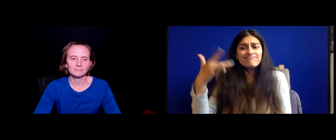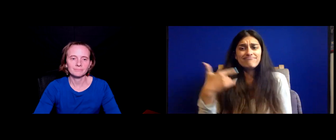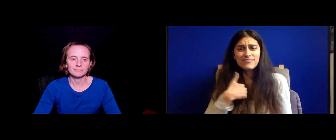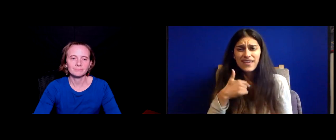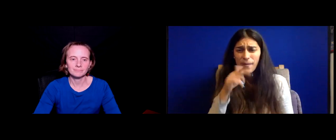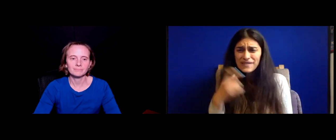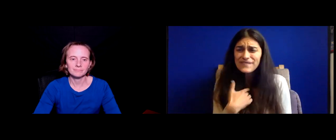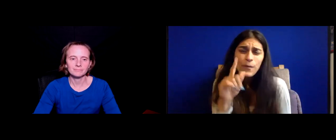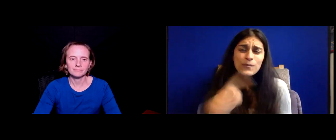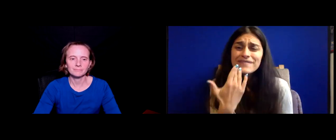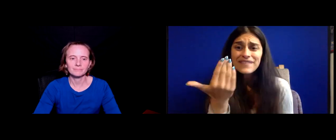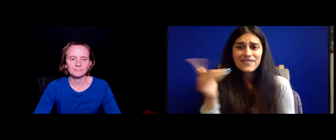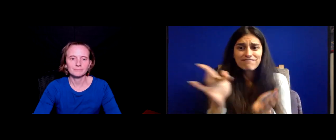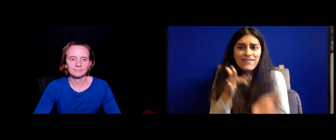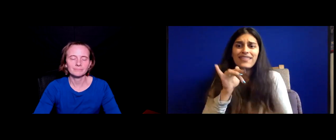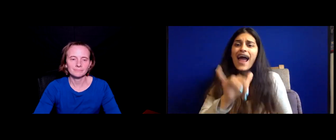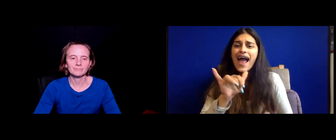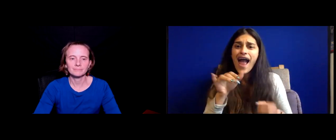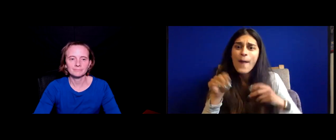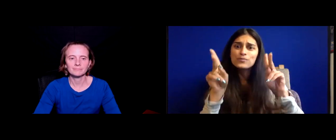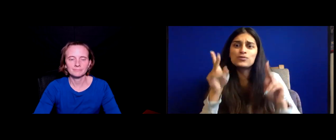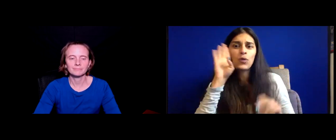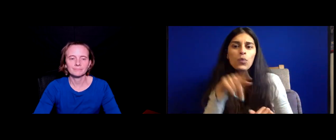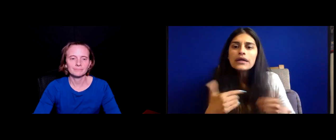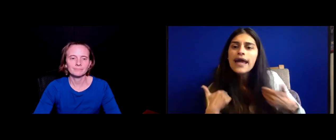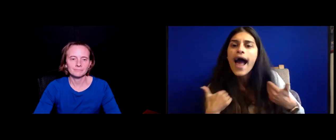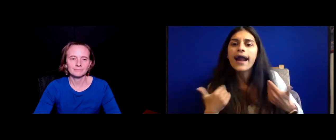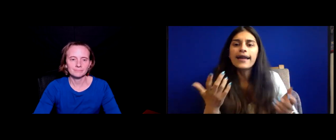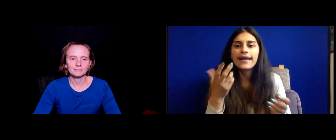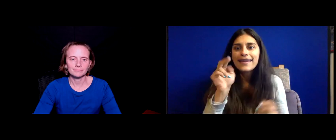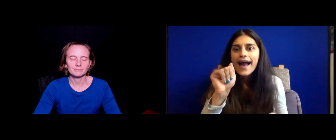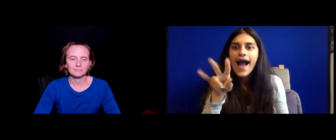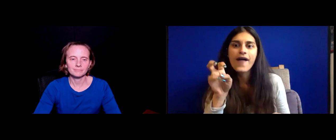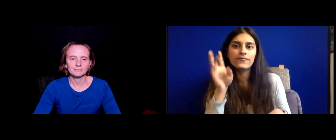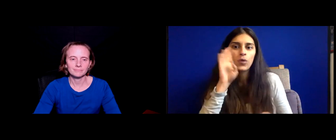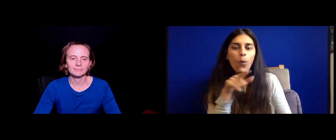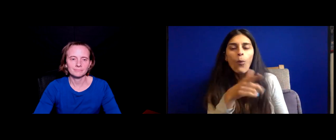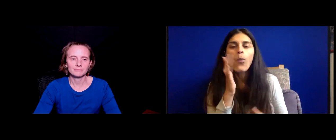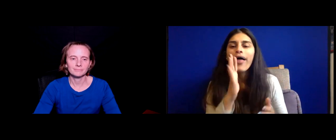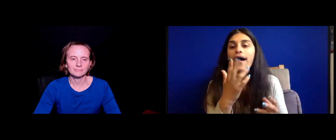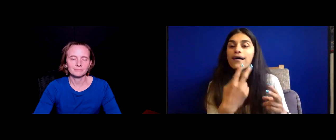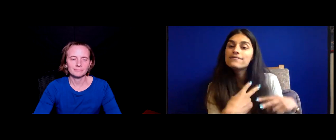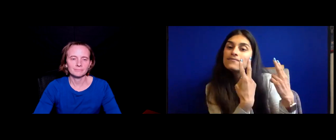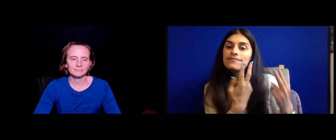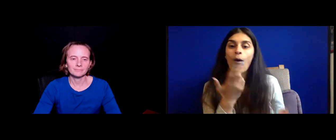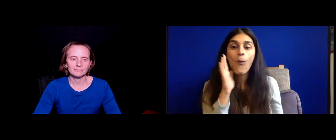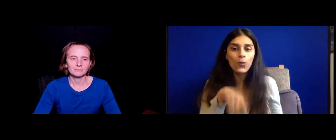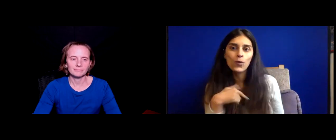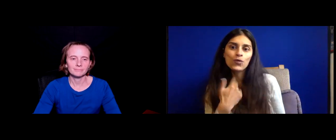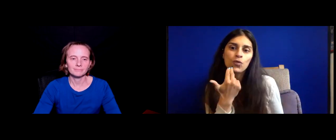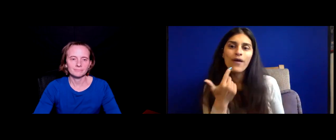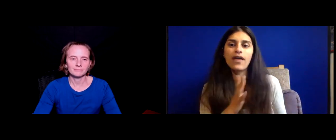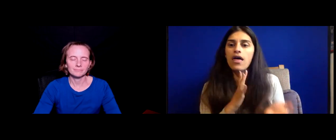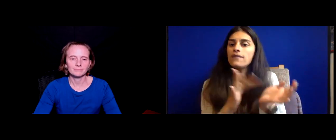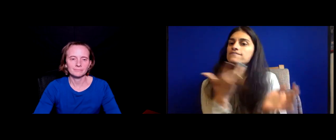was the other persons in the relationship. They took advantage, and they, were abusive in so many